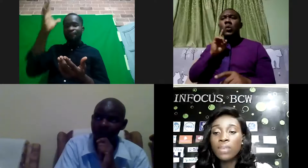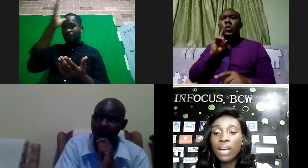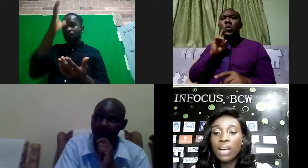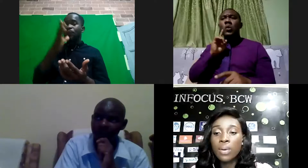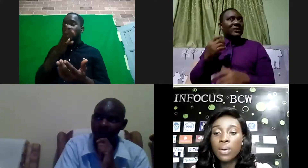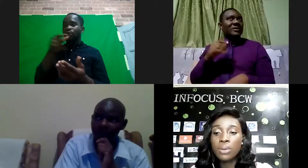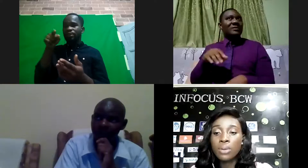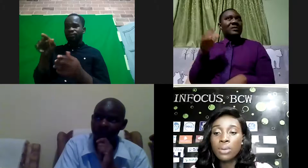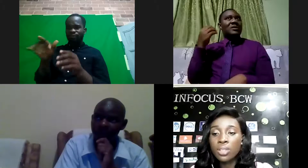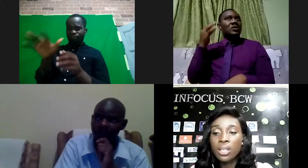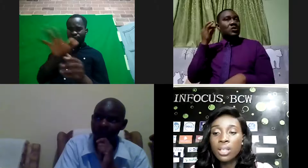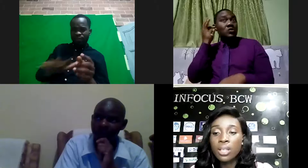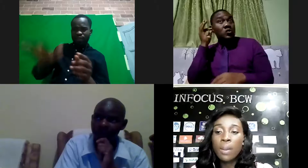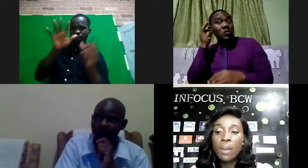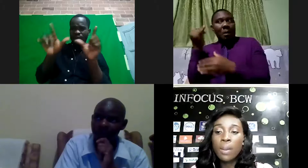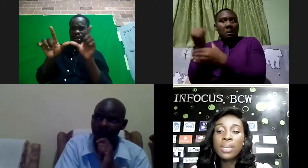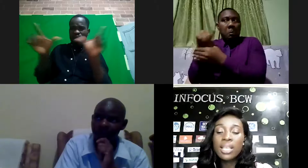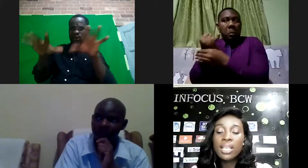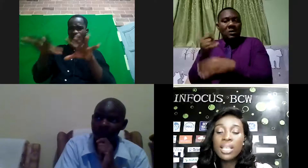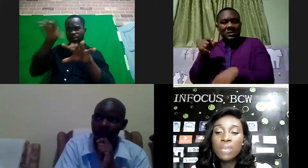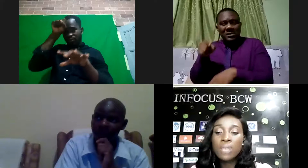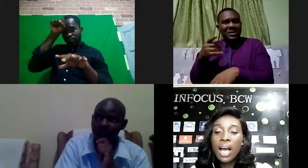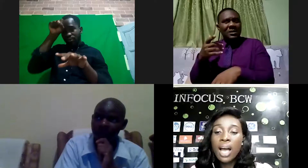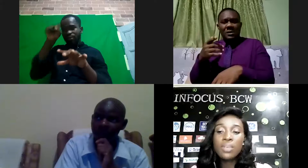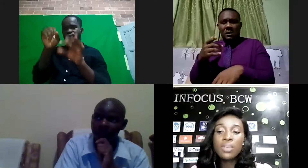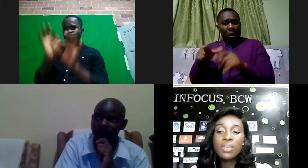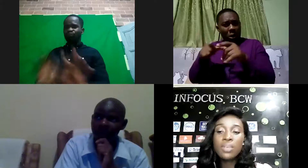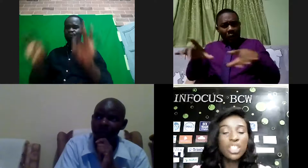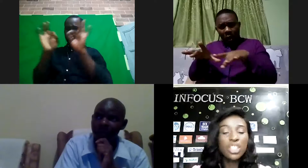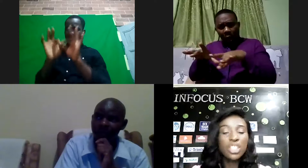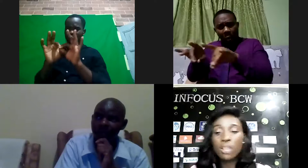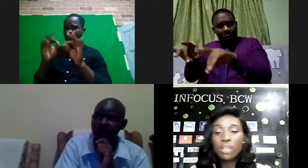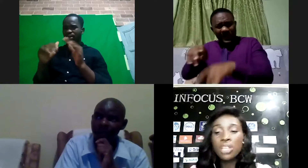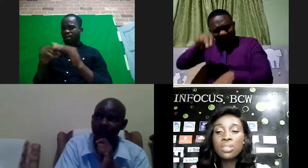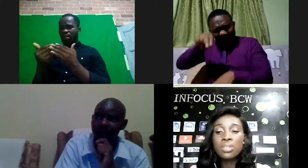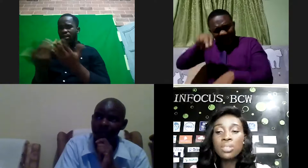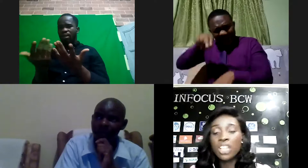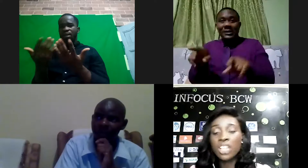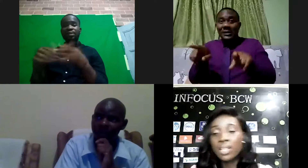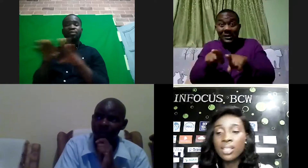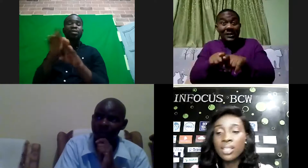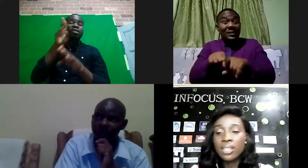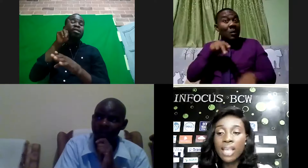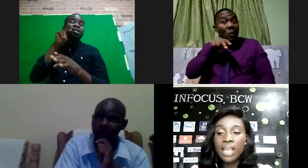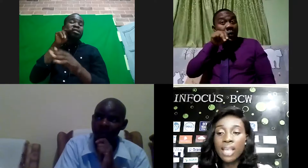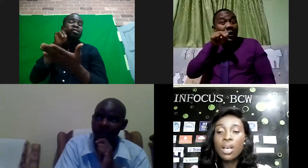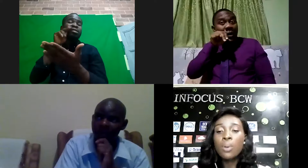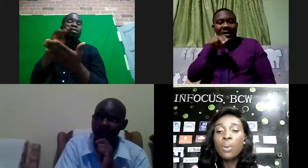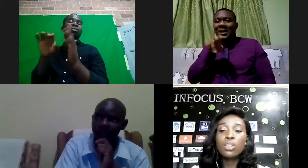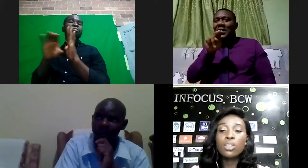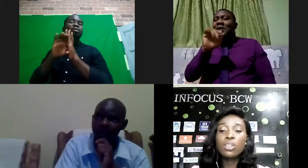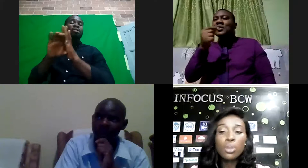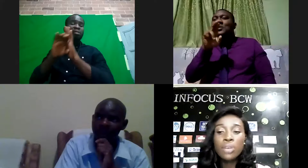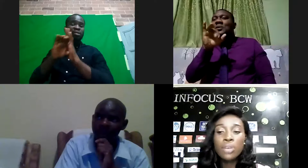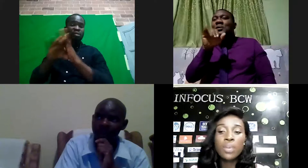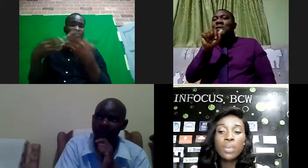of language acquisition might be necessary, as even in Nigeria. So she uses Nigeria as her study case. Parents